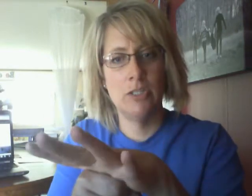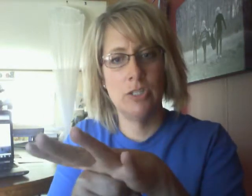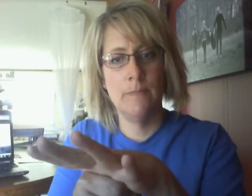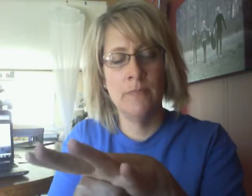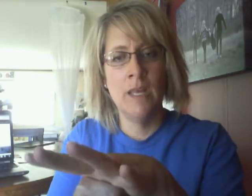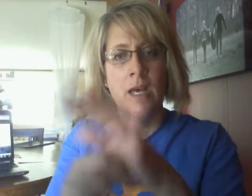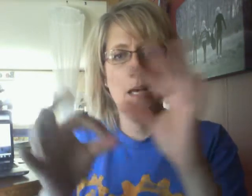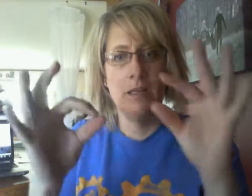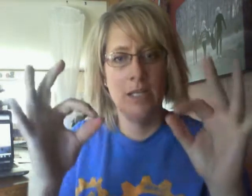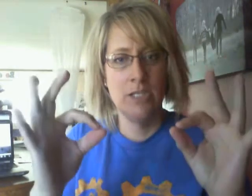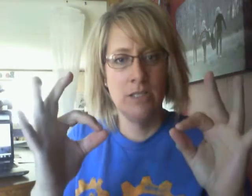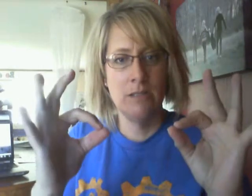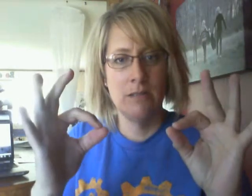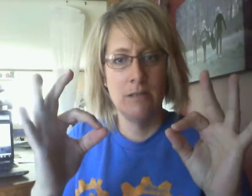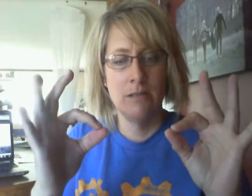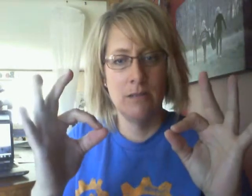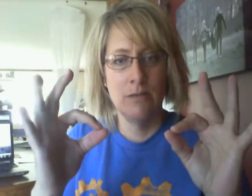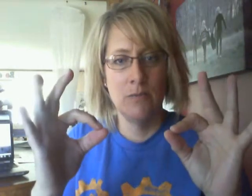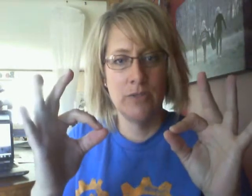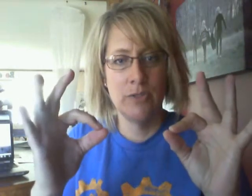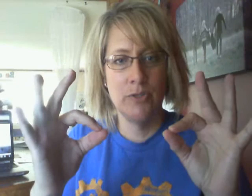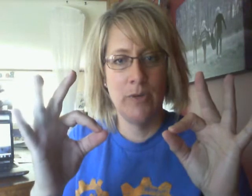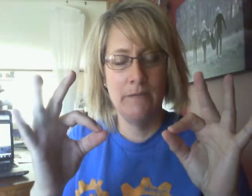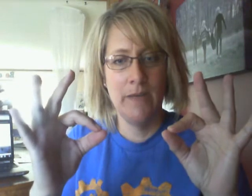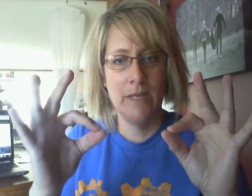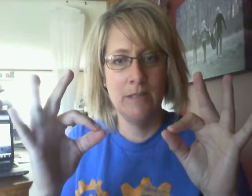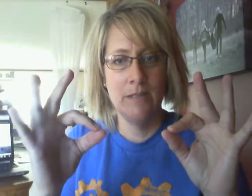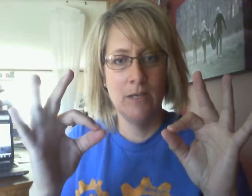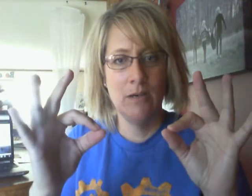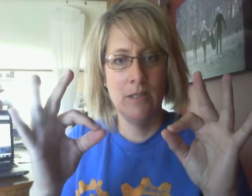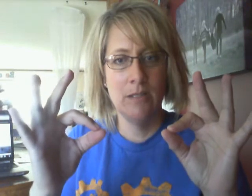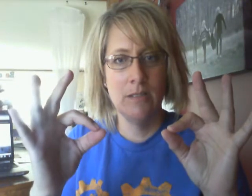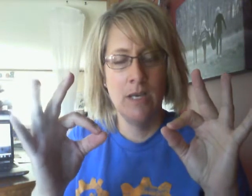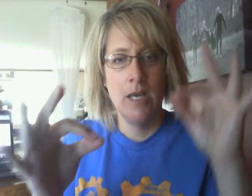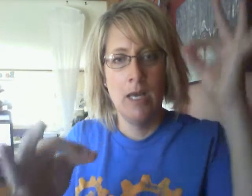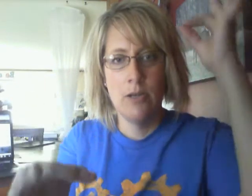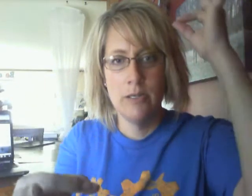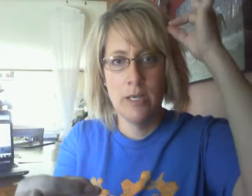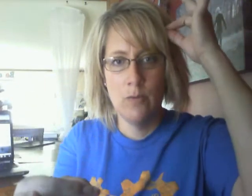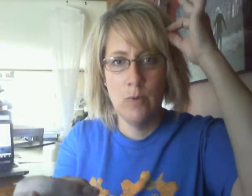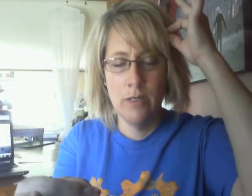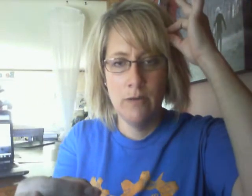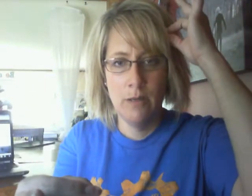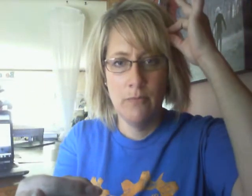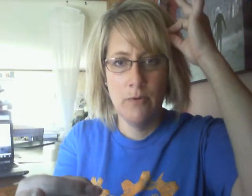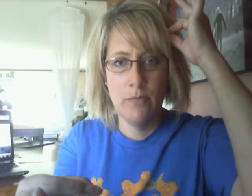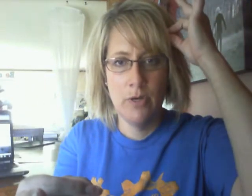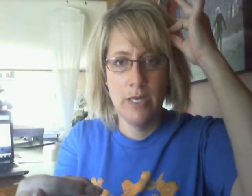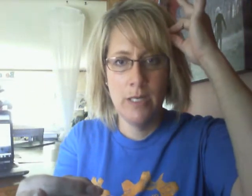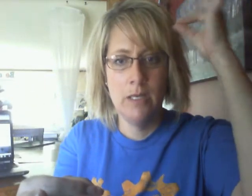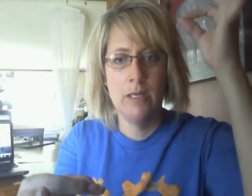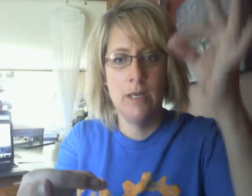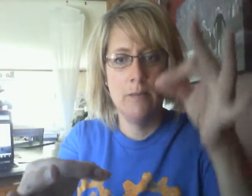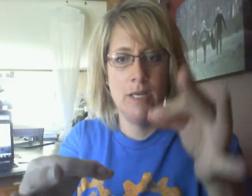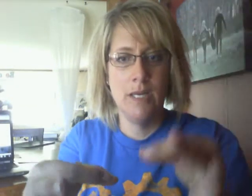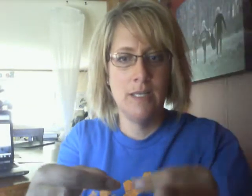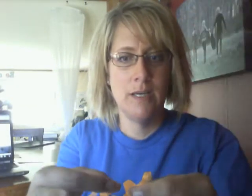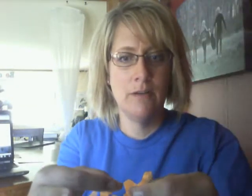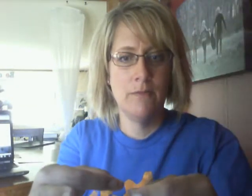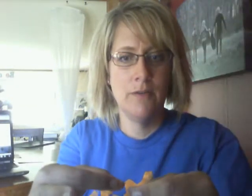pledge. Allegiance was our two F hands, they call it. And you're taking one up from your head and meeting it down in front of